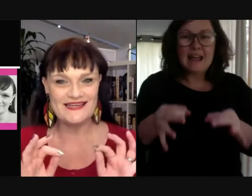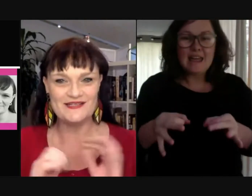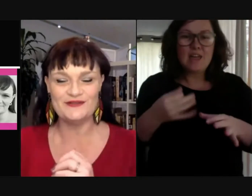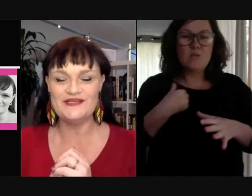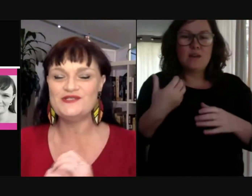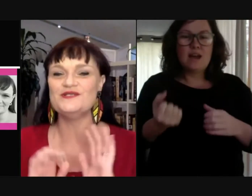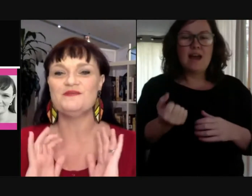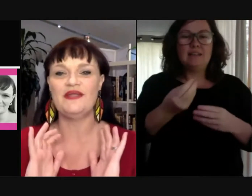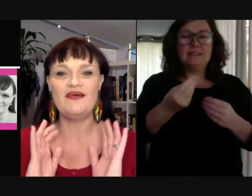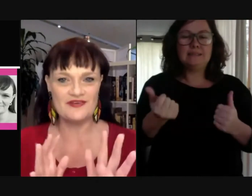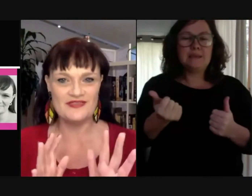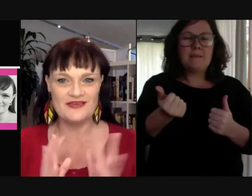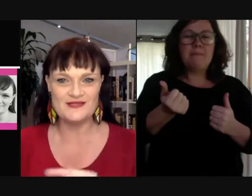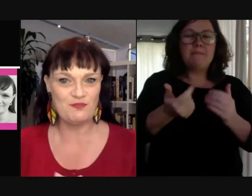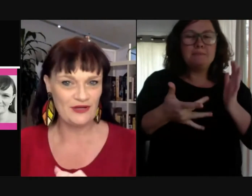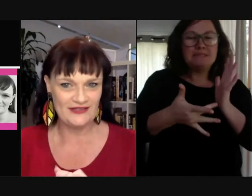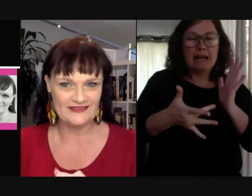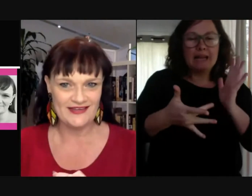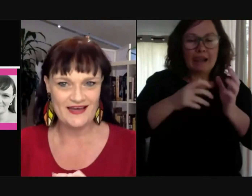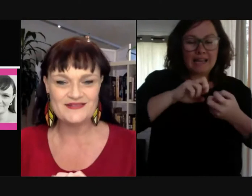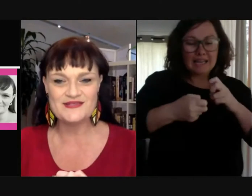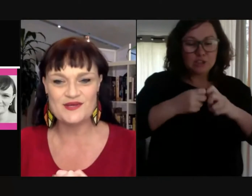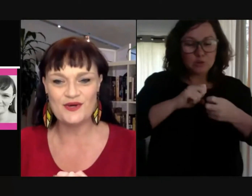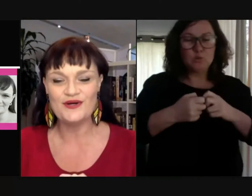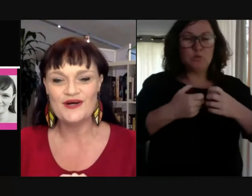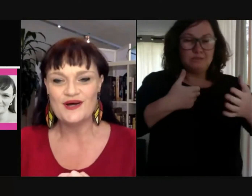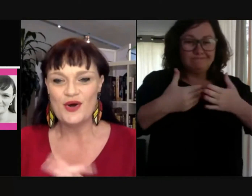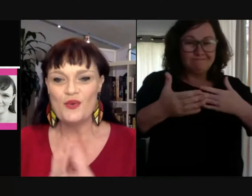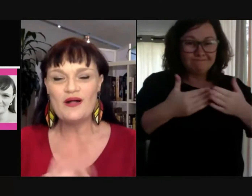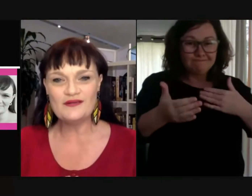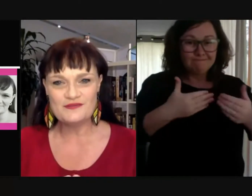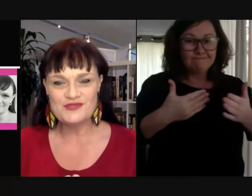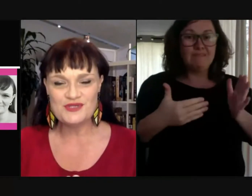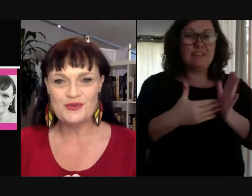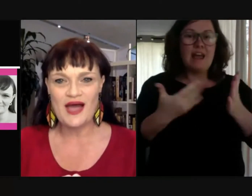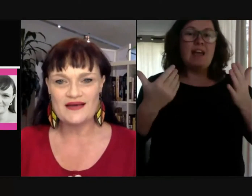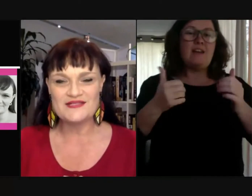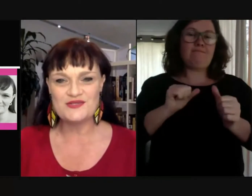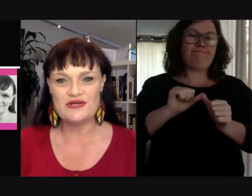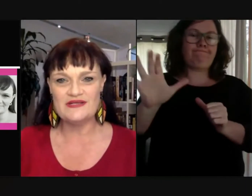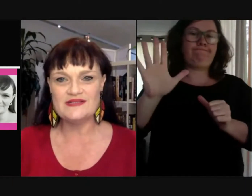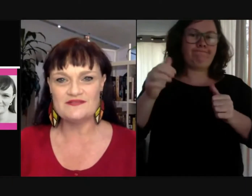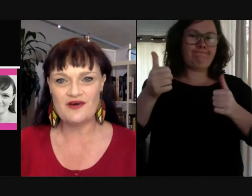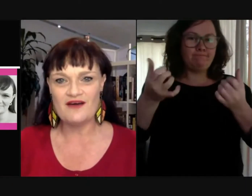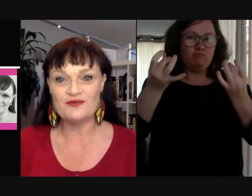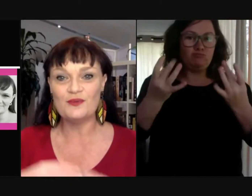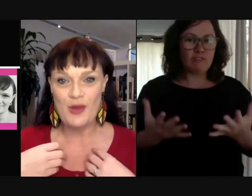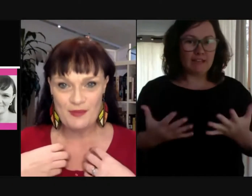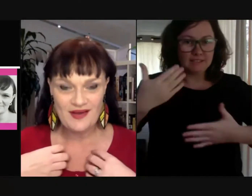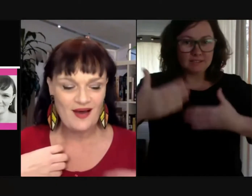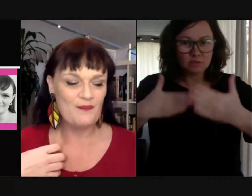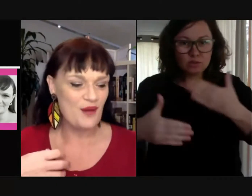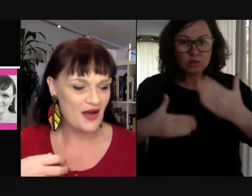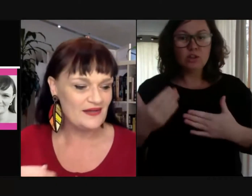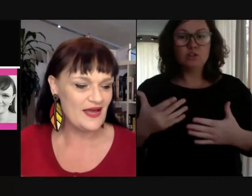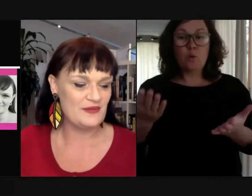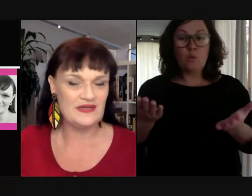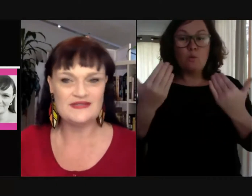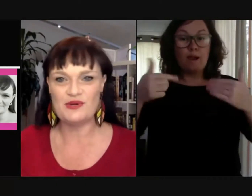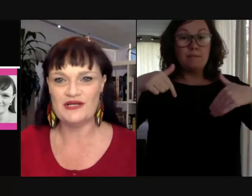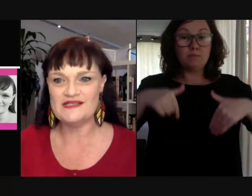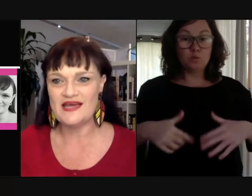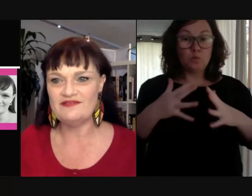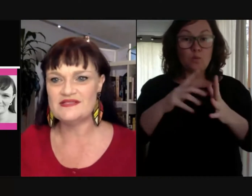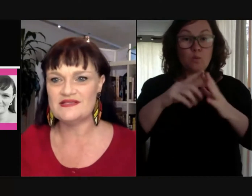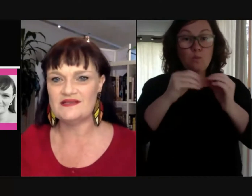minor technical issues, but everything is brilliant now. So welcome to our Screen Survival webinar. My name